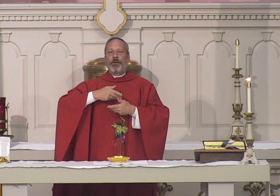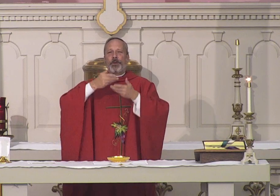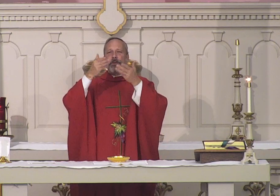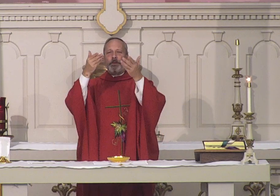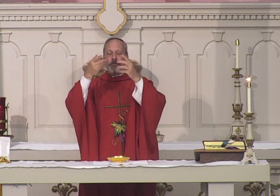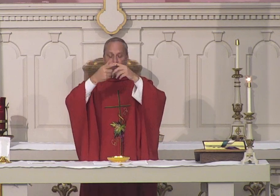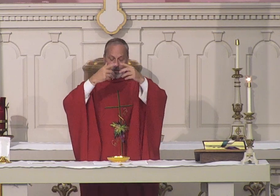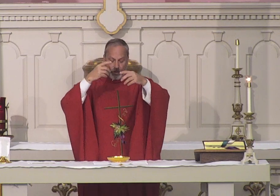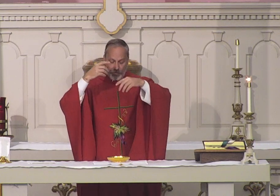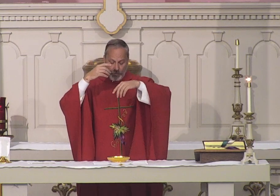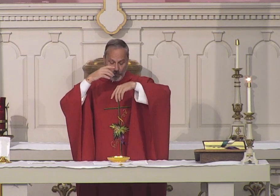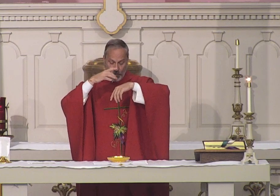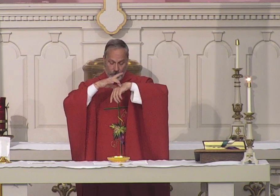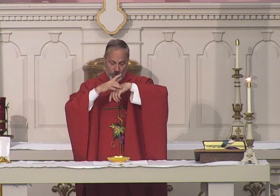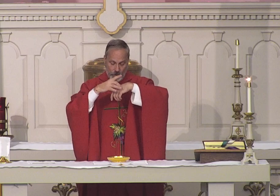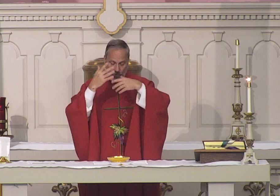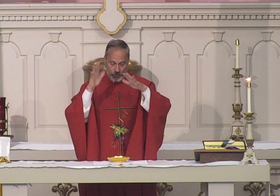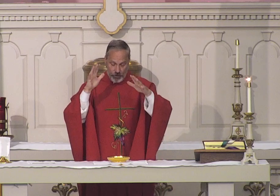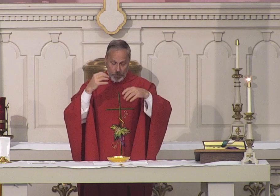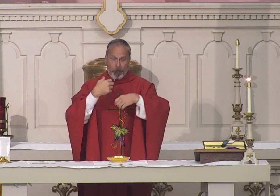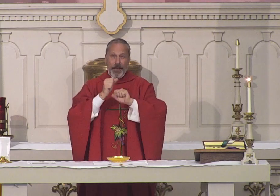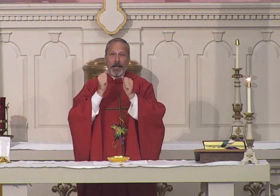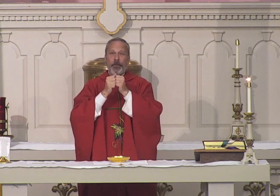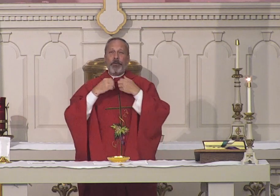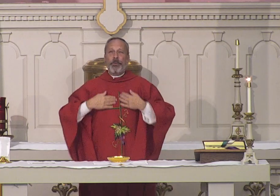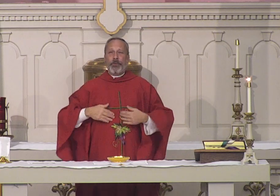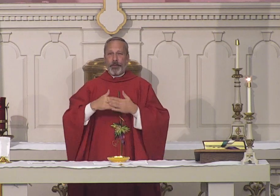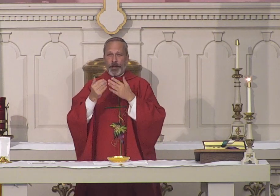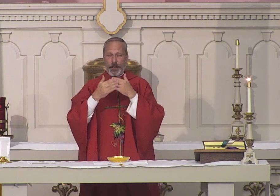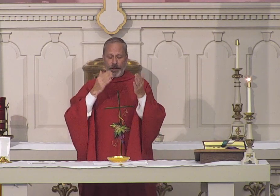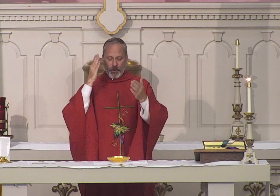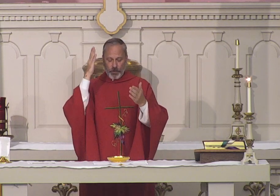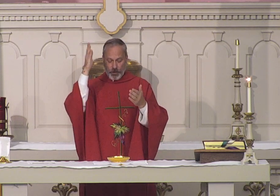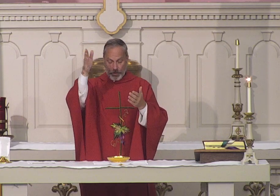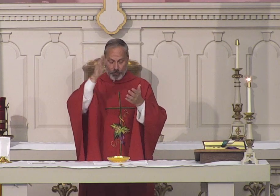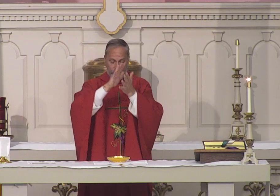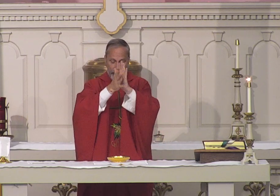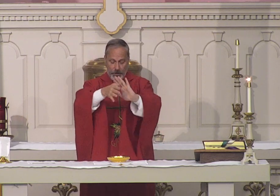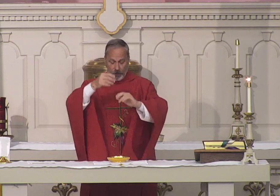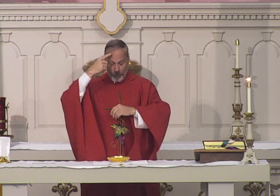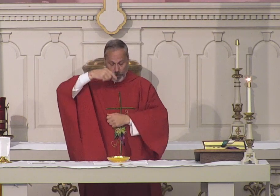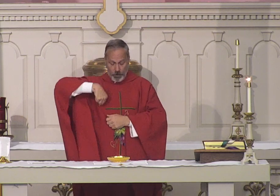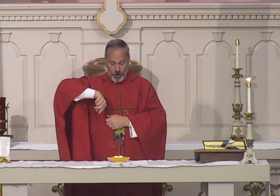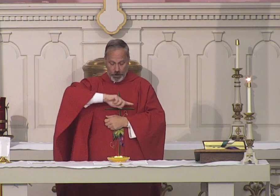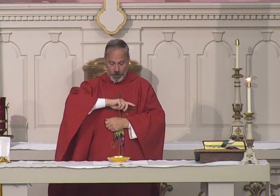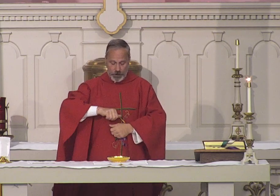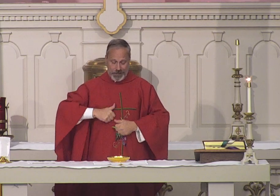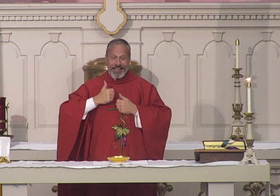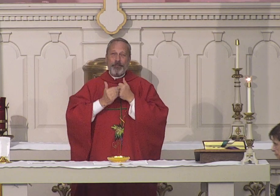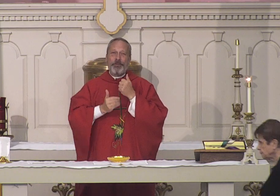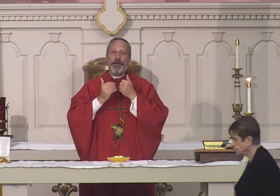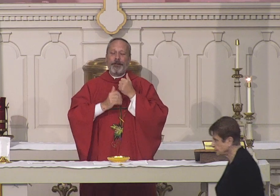human hands. It will become for us the bread of life.